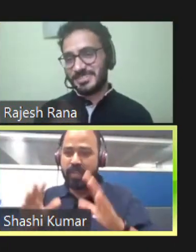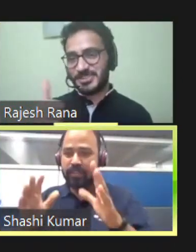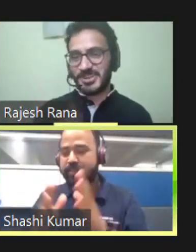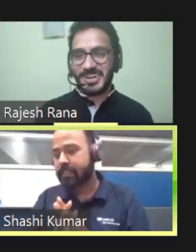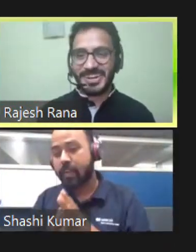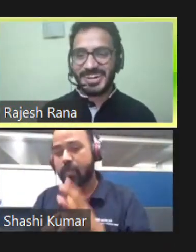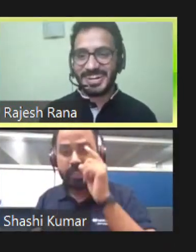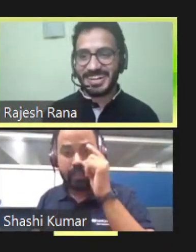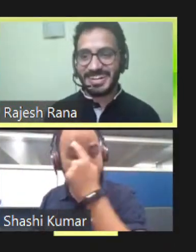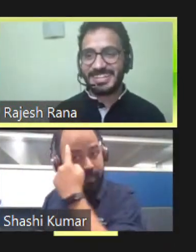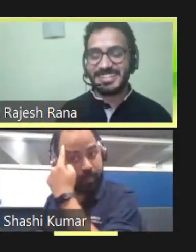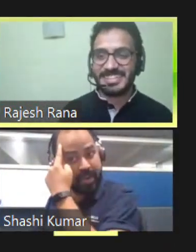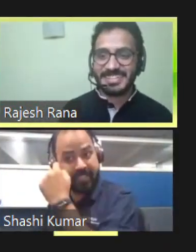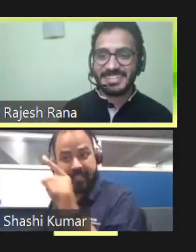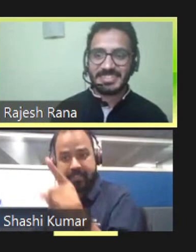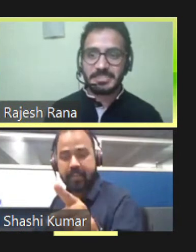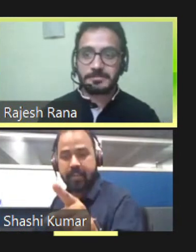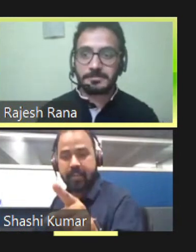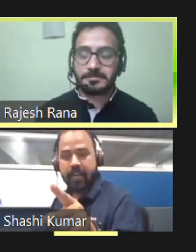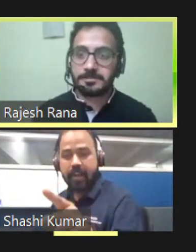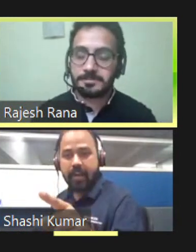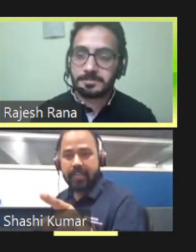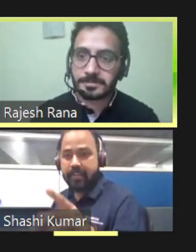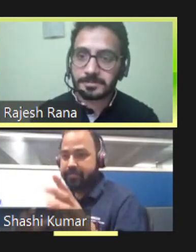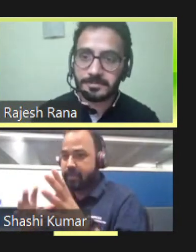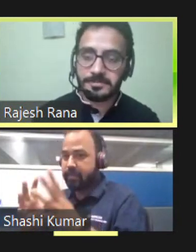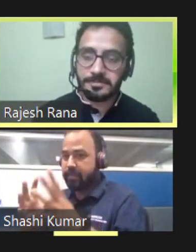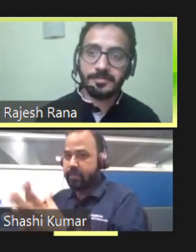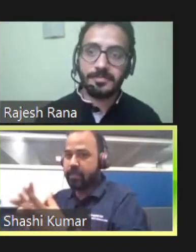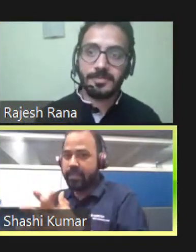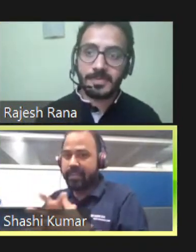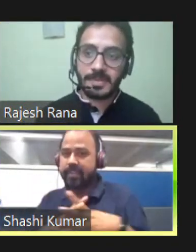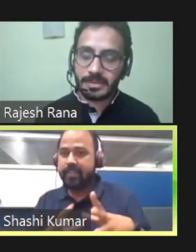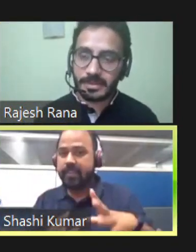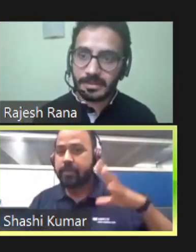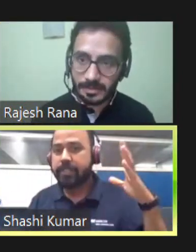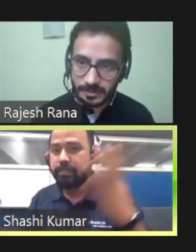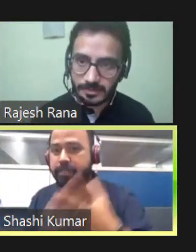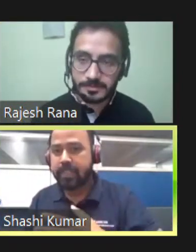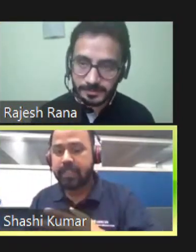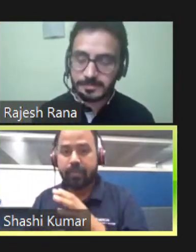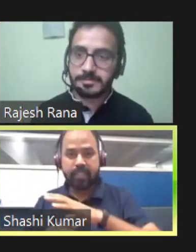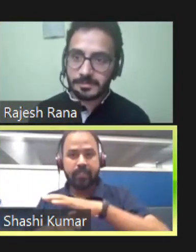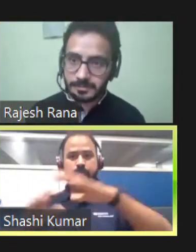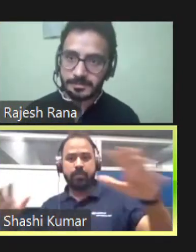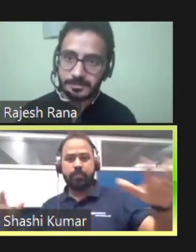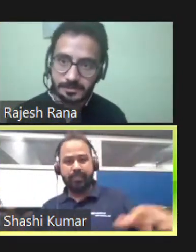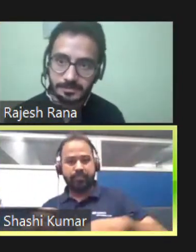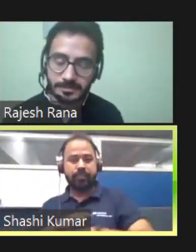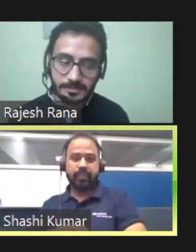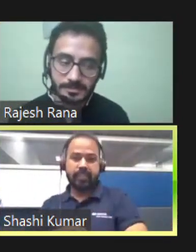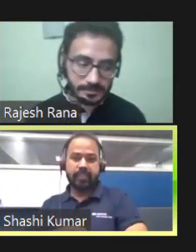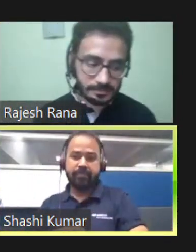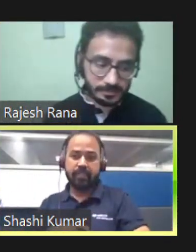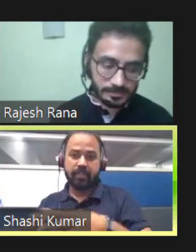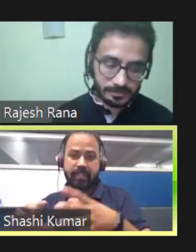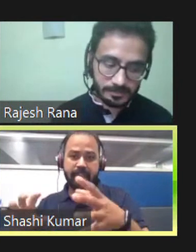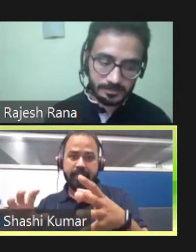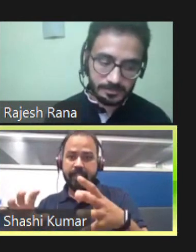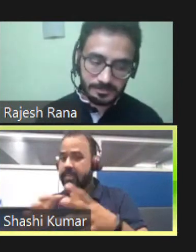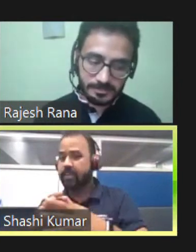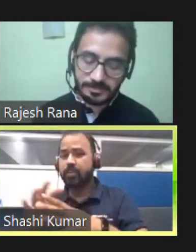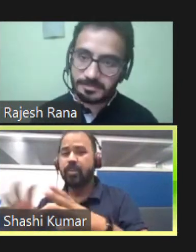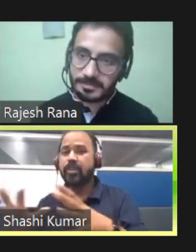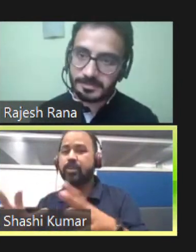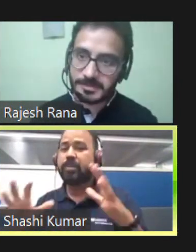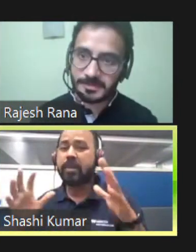So wonderful. Sure. The point is, if people who are hearing and speech impaired, from the inclusion point of view,